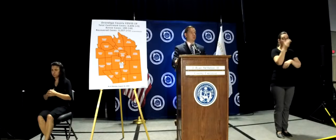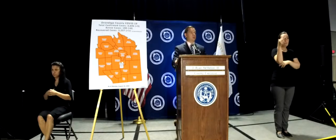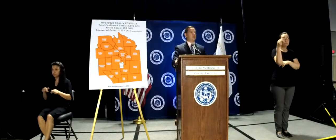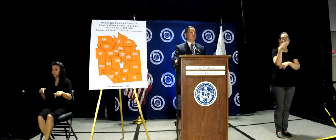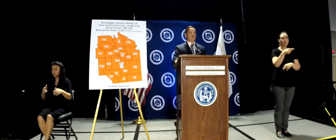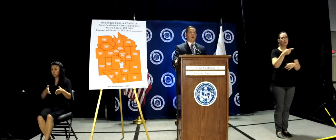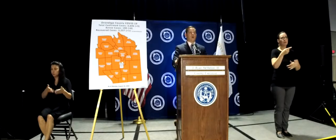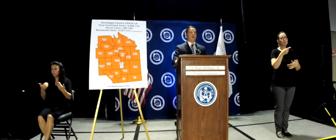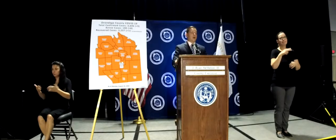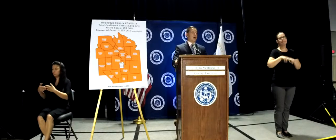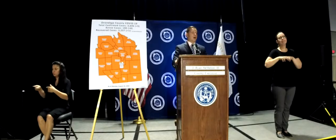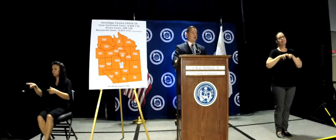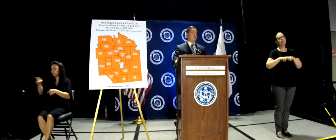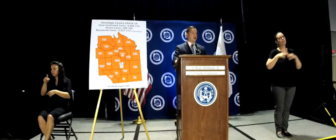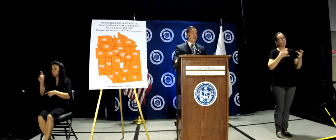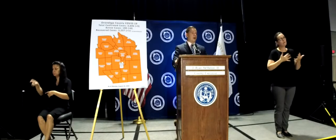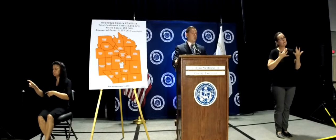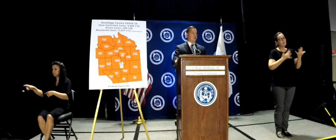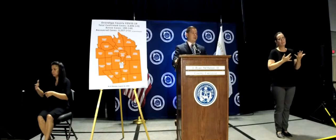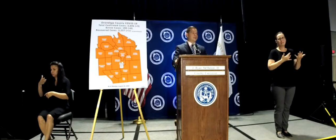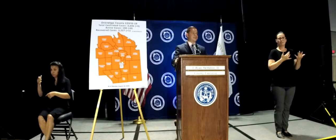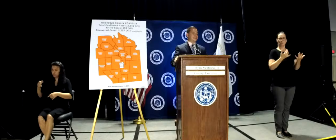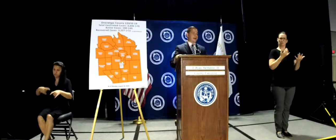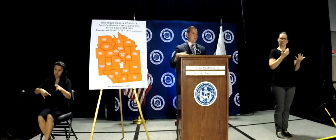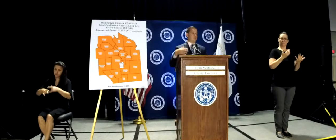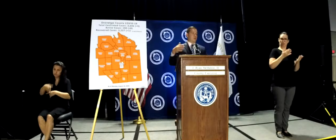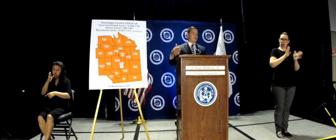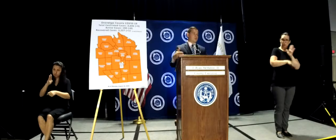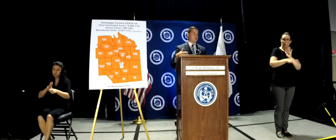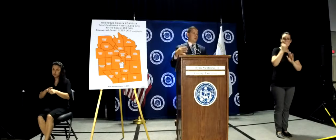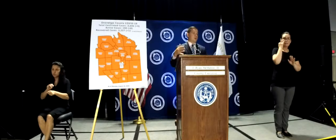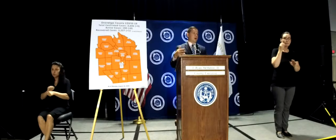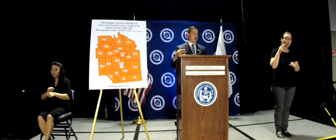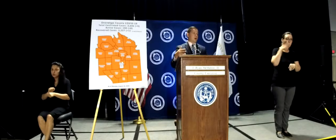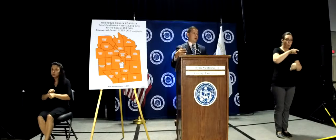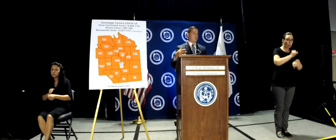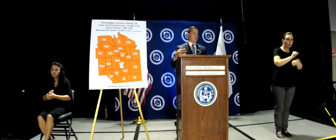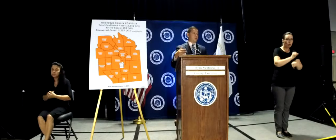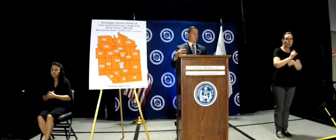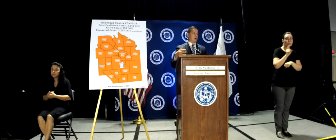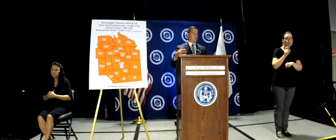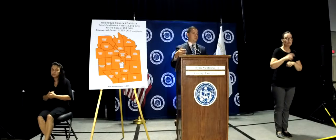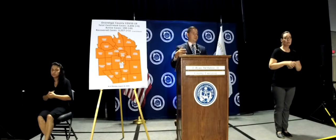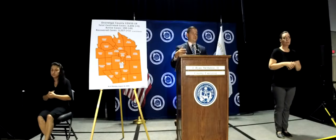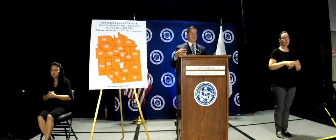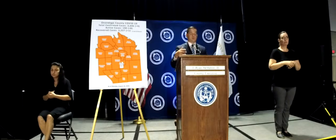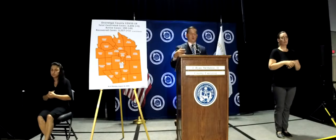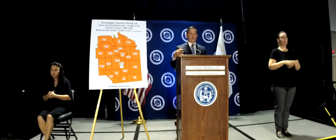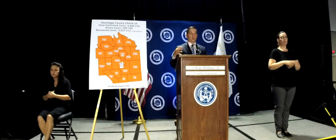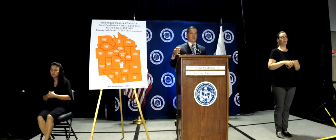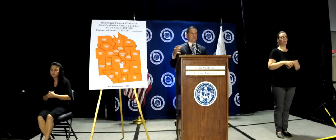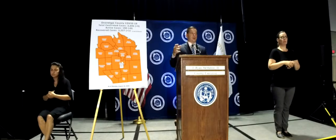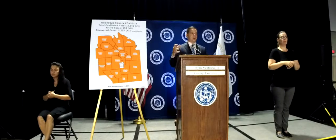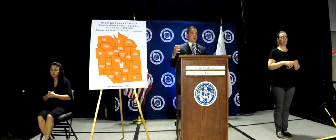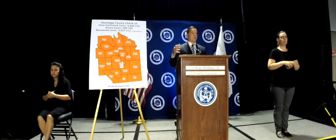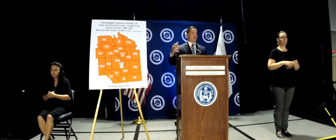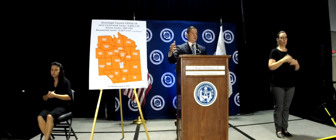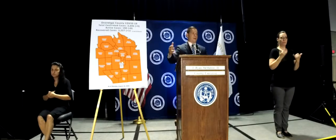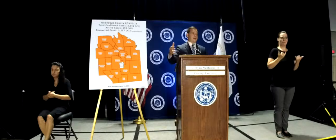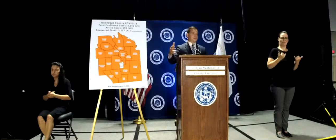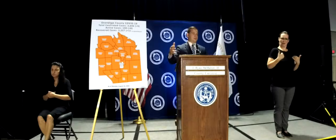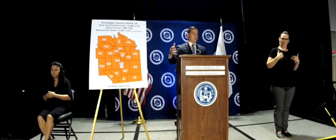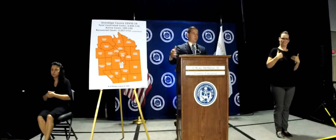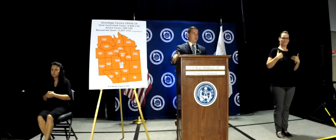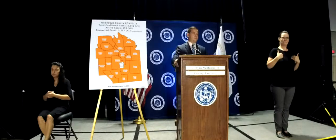2. So right now is the time for us to these businesses earn the right to try to open